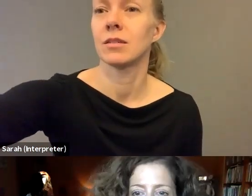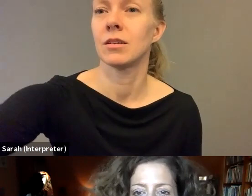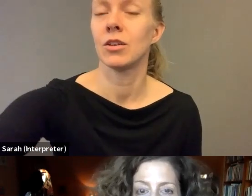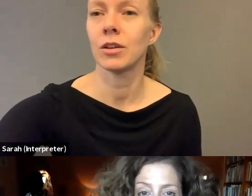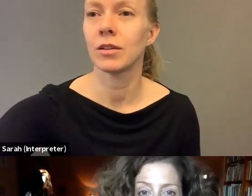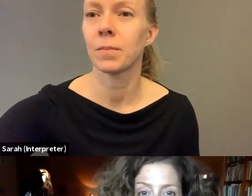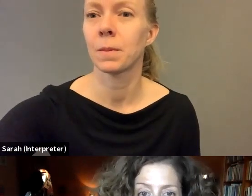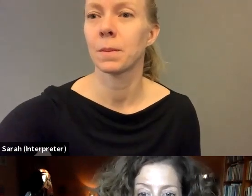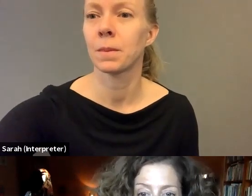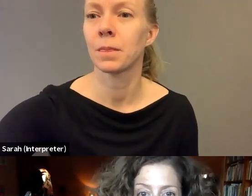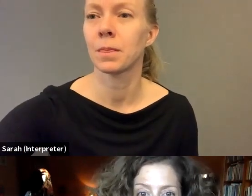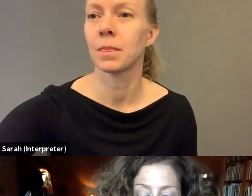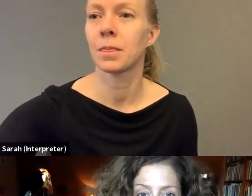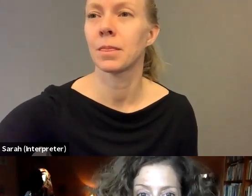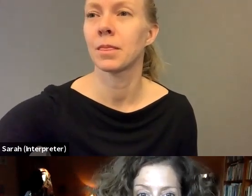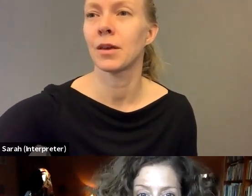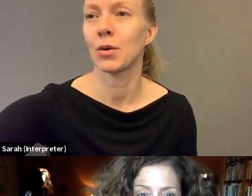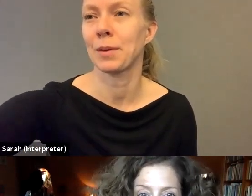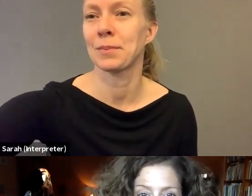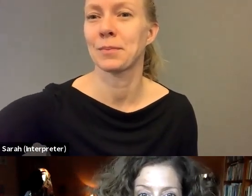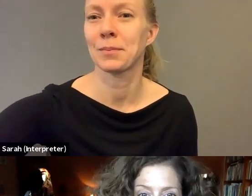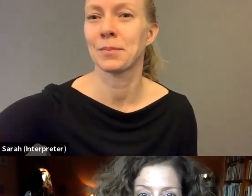I'm going to need to start building in space because